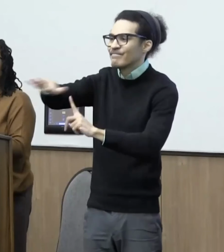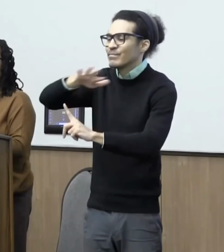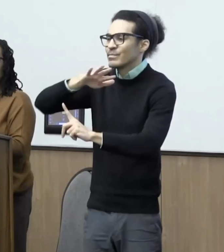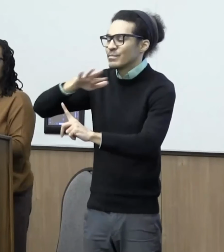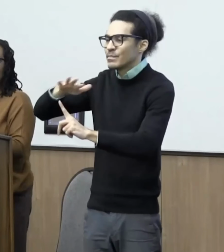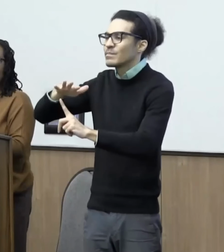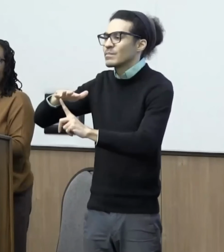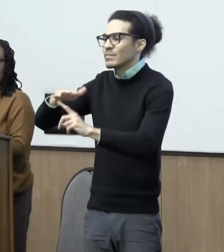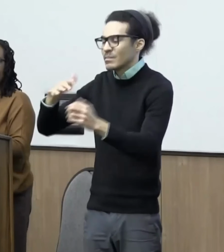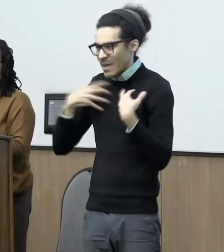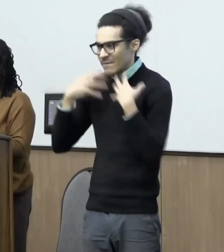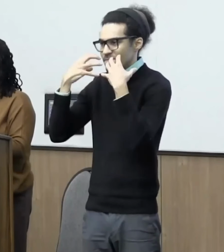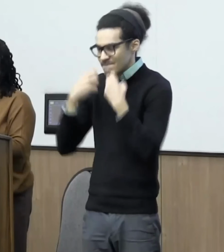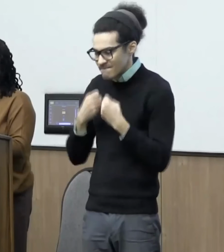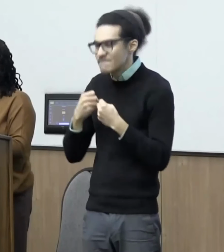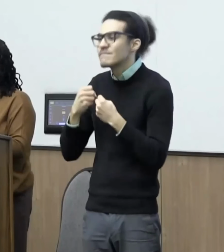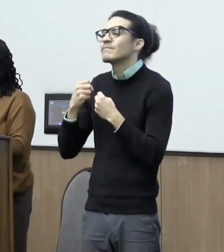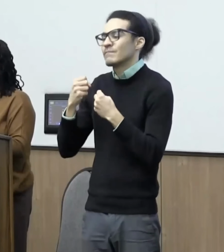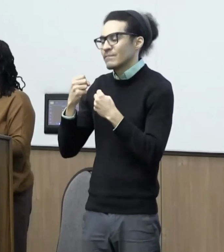you before you had a name.